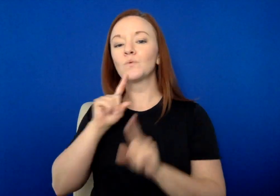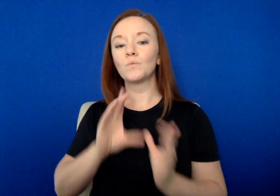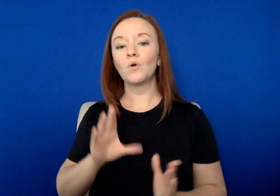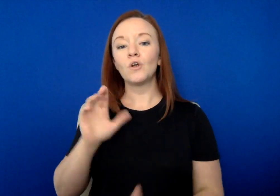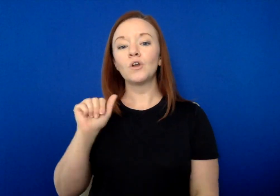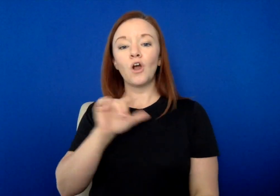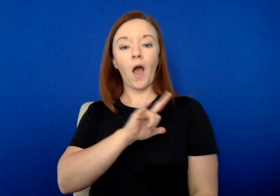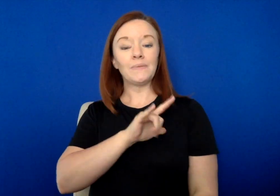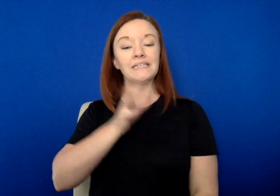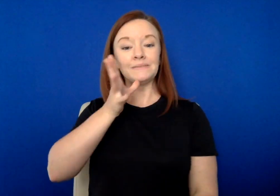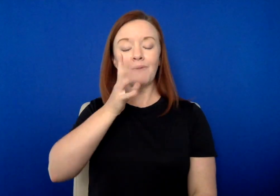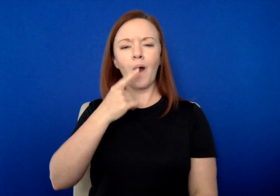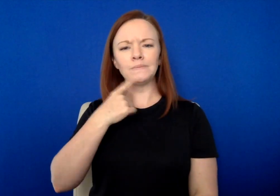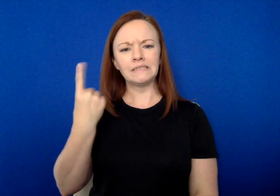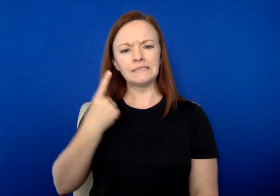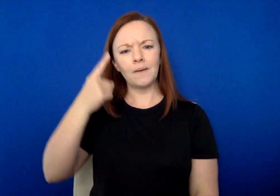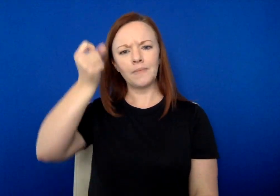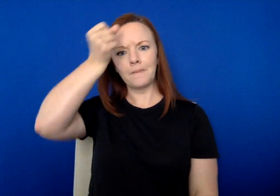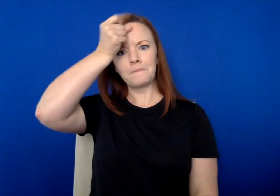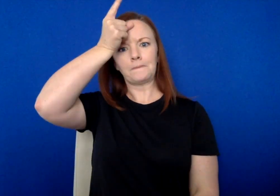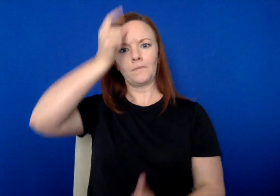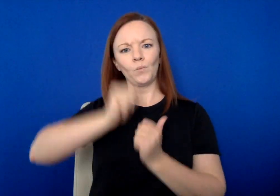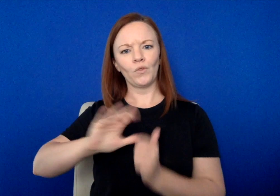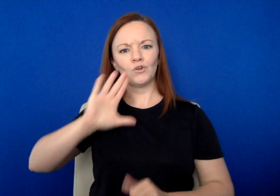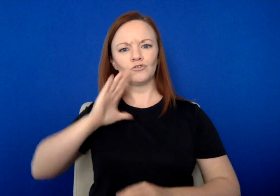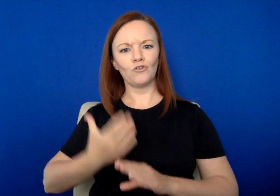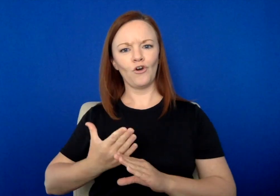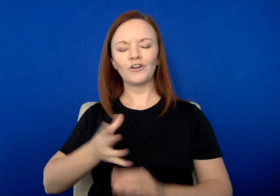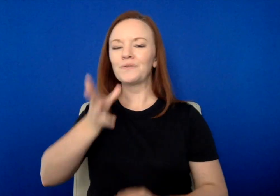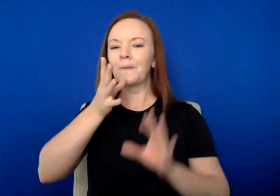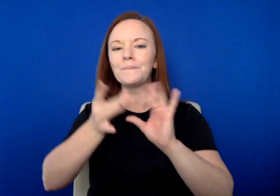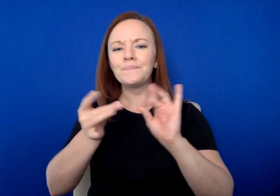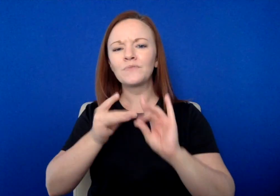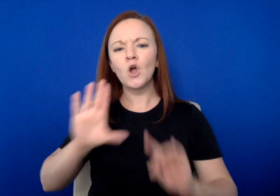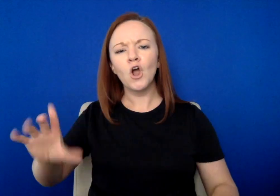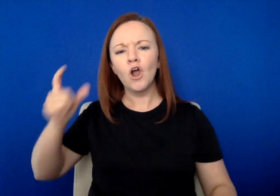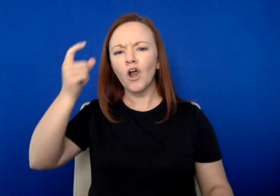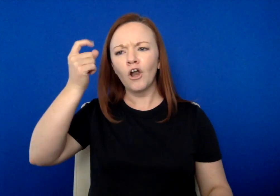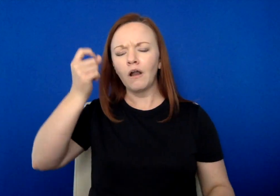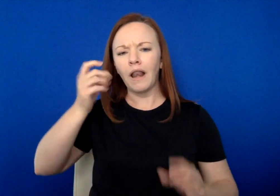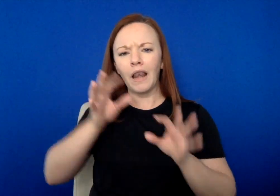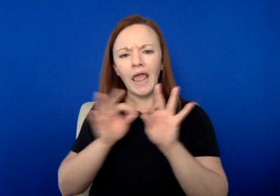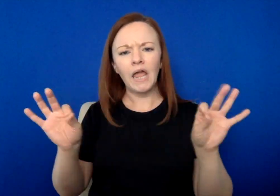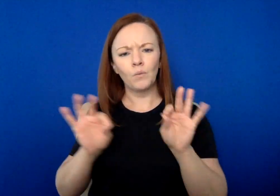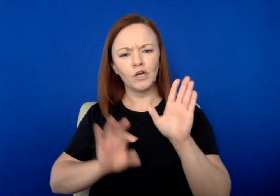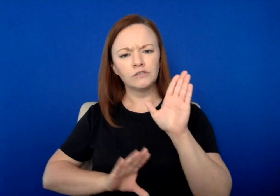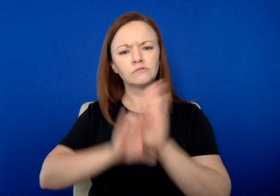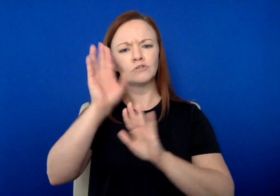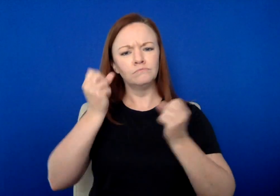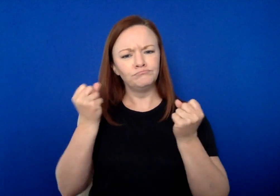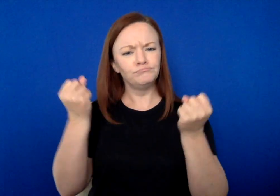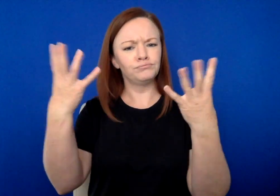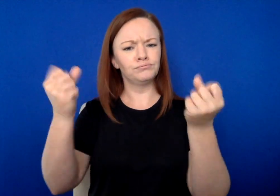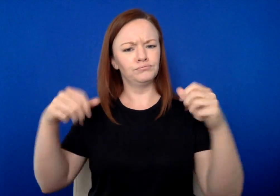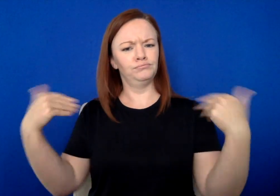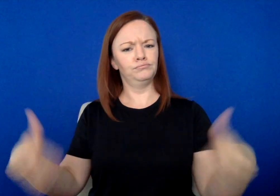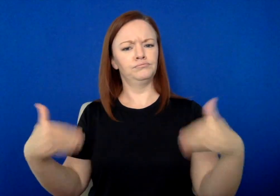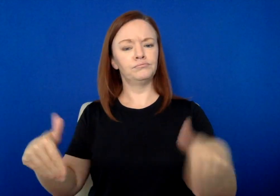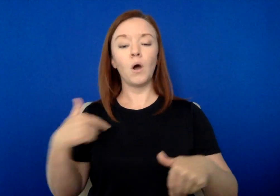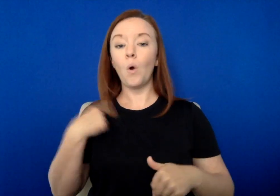daughter. A light bulb just went off and she's just been blowing up in language. I've always signed to Amelie, and it's just like she